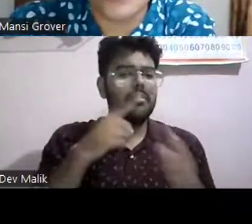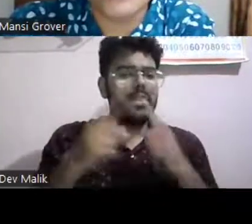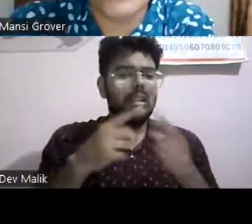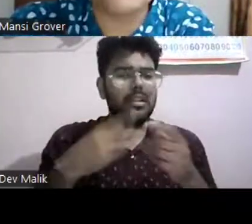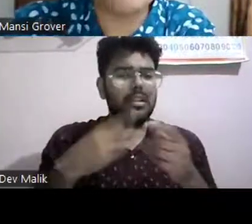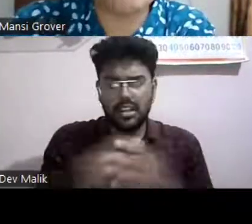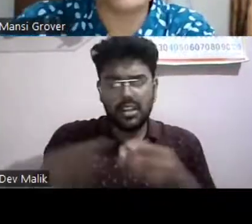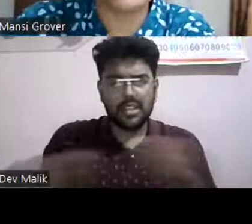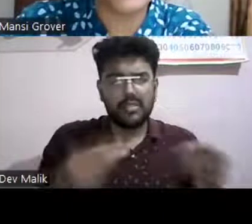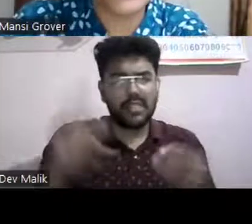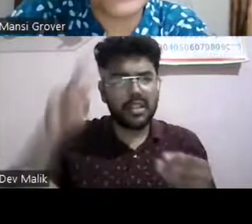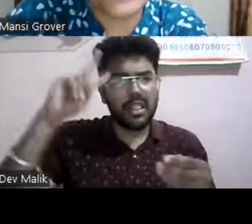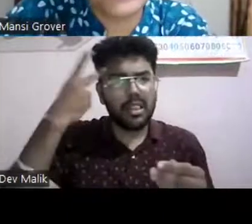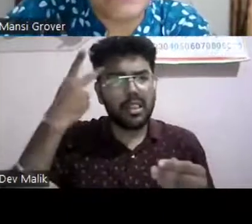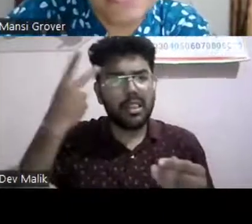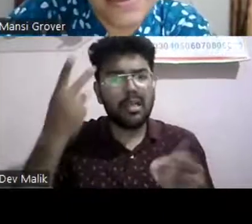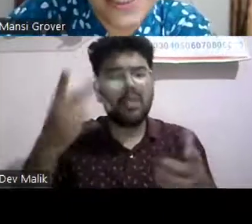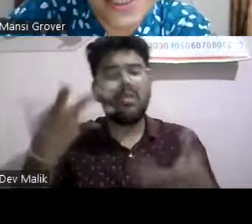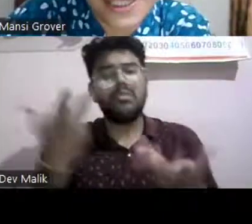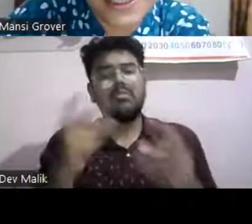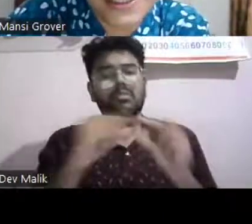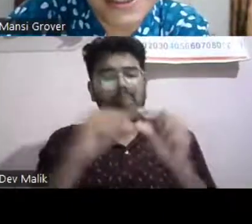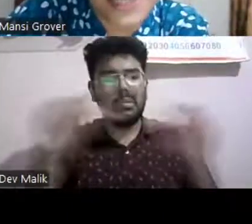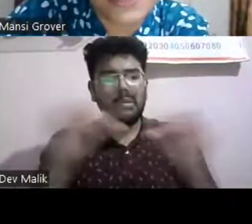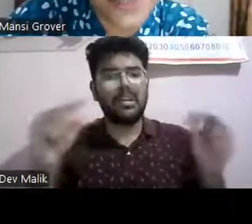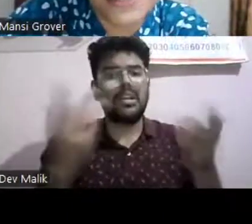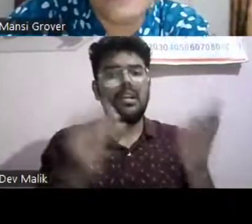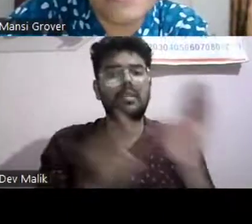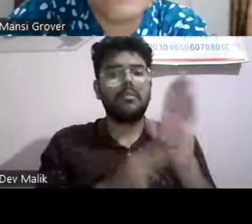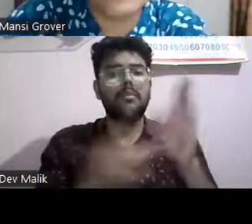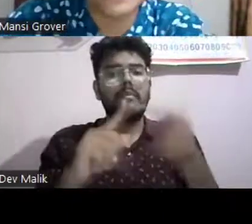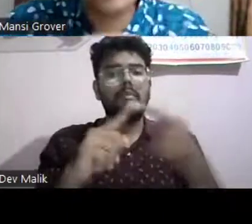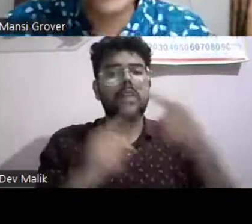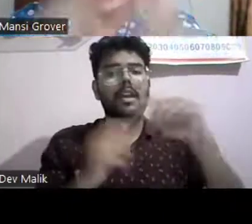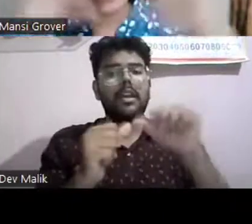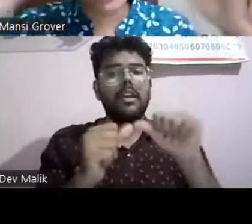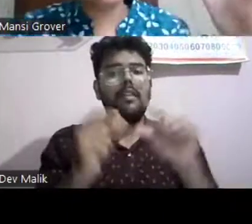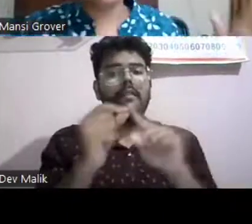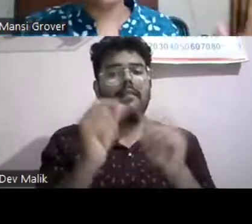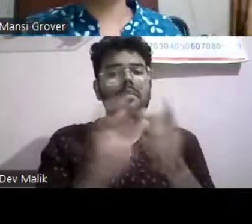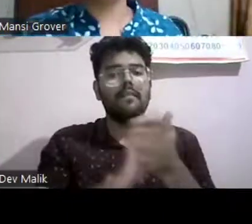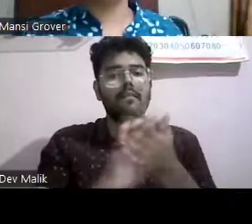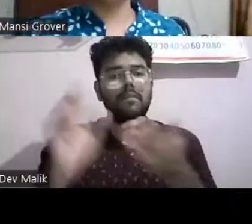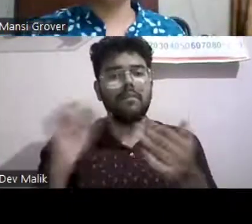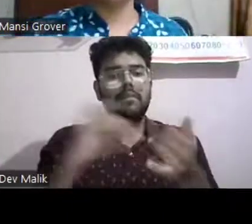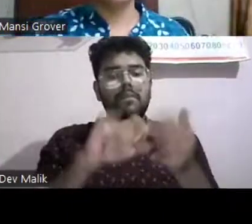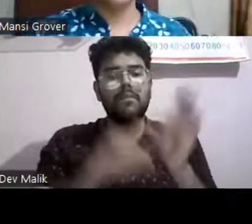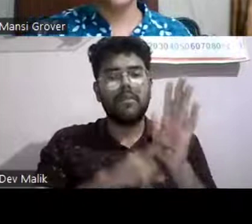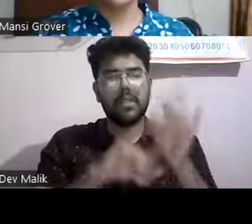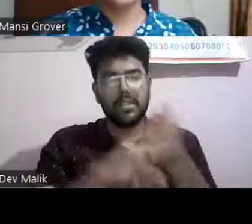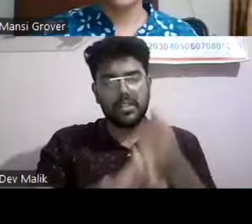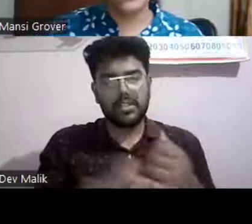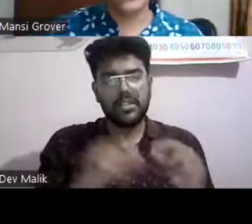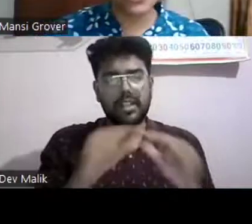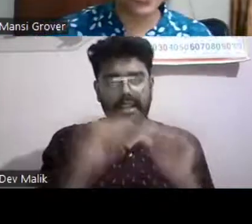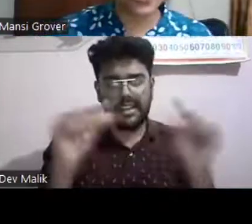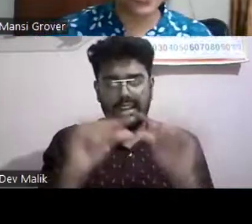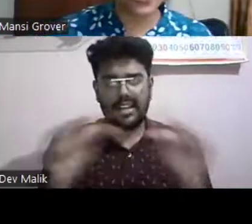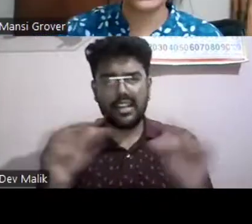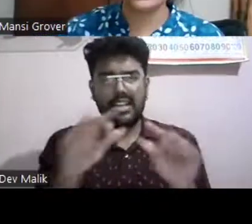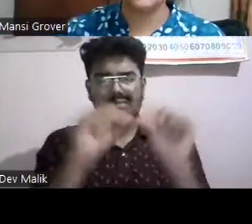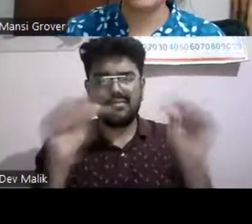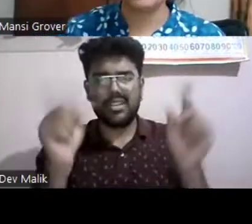What are the different metaphors that we have around us related